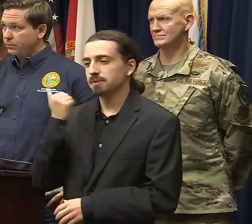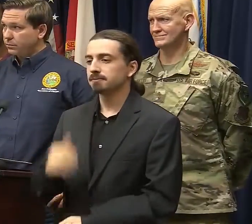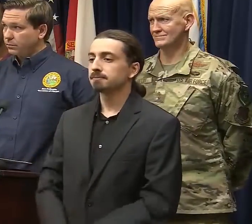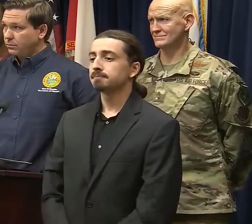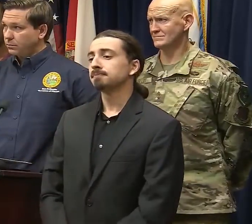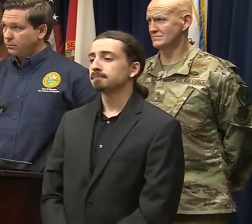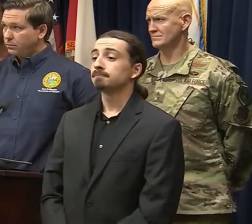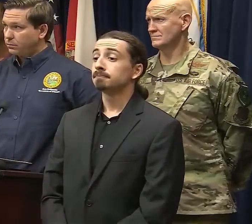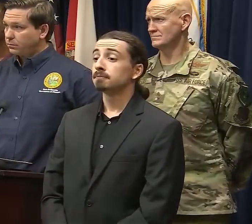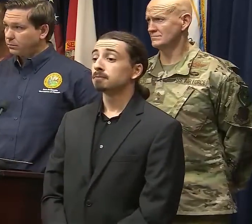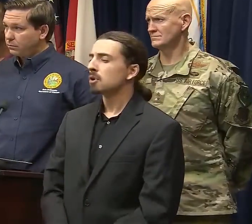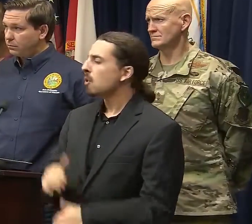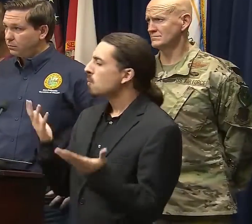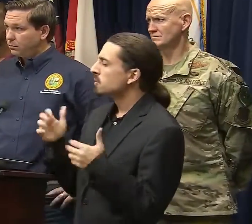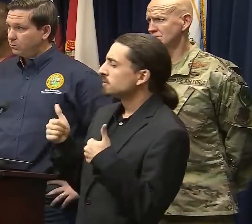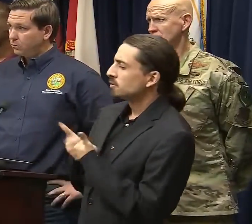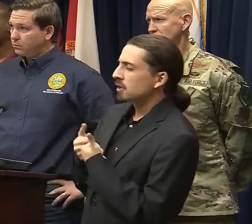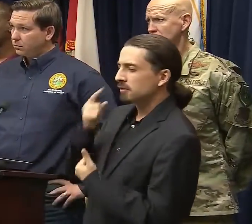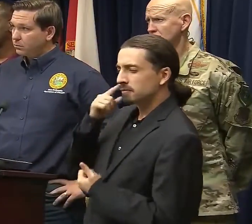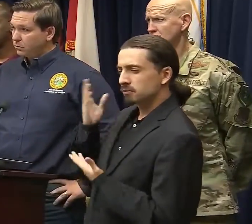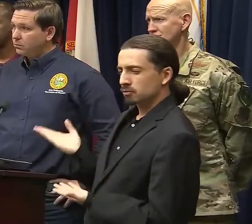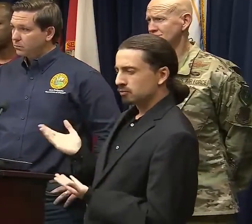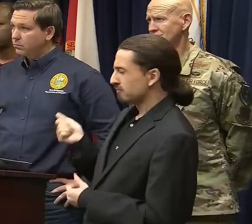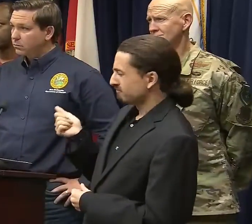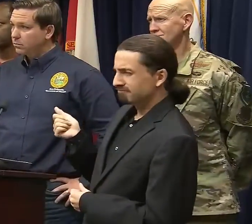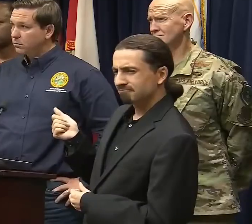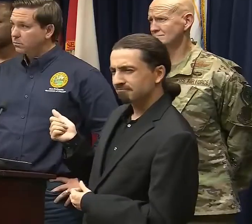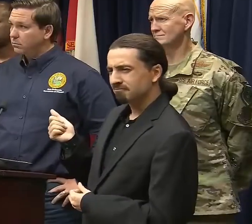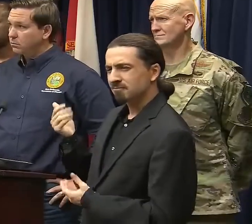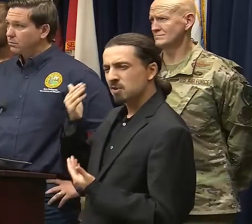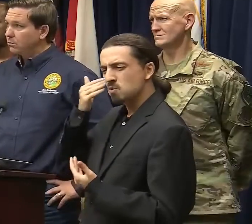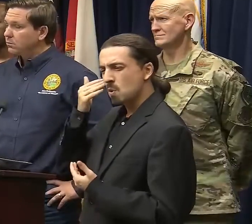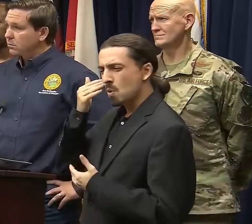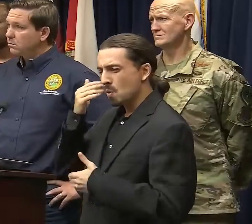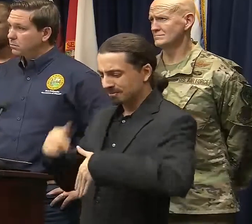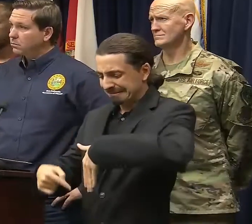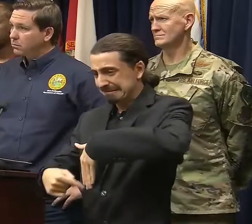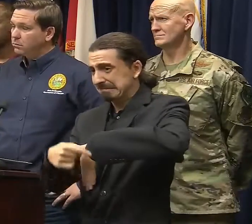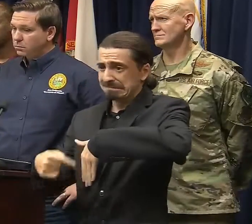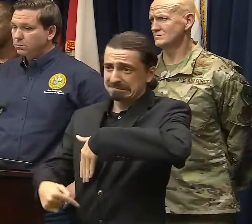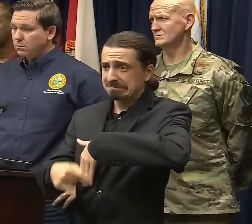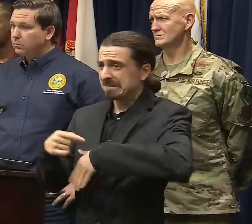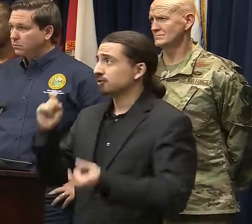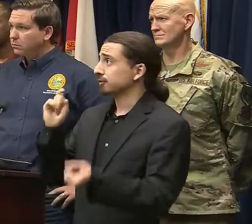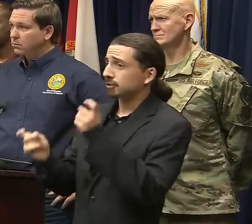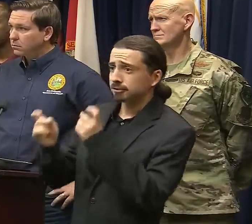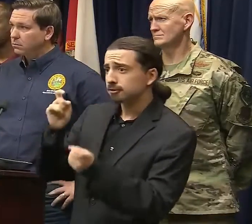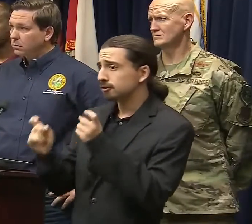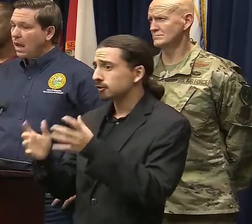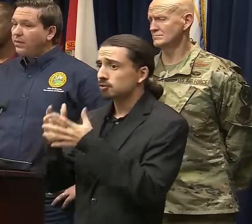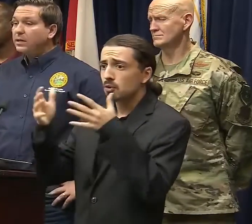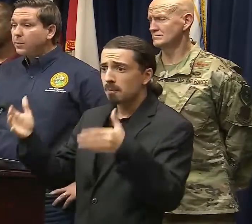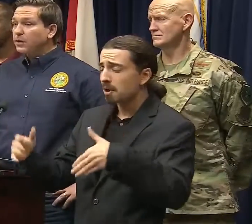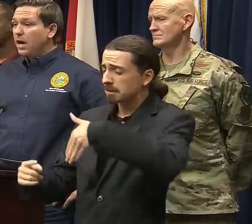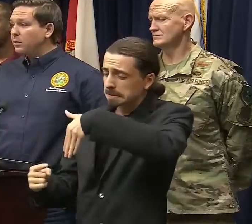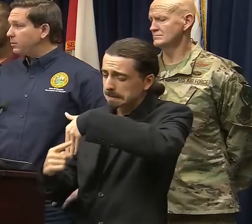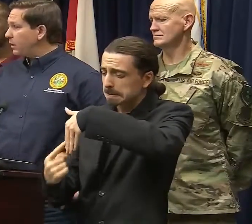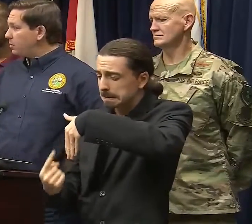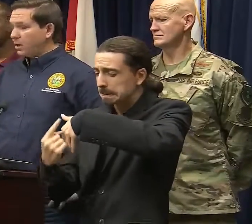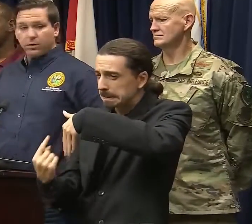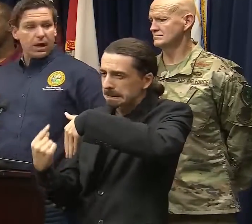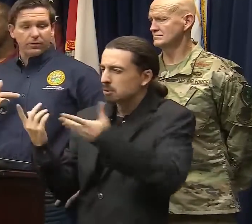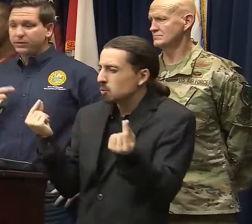you just not knowing exactly where it's going at this point? The models have bounced around, and the whole East Coast is pretty much still under a major warning. I think it's been a